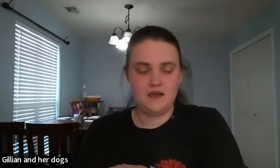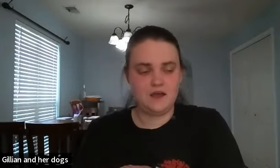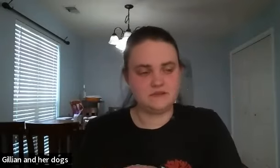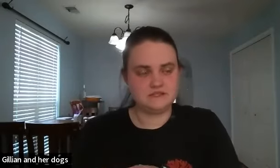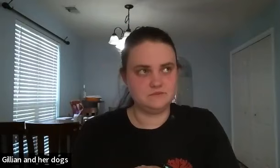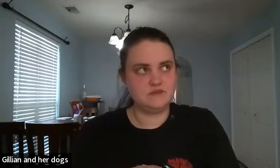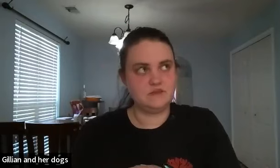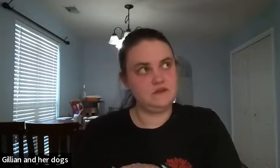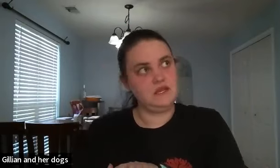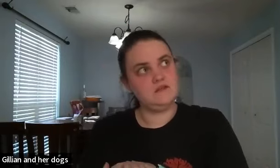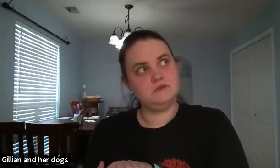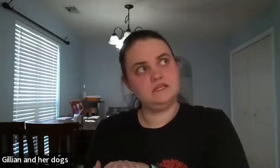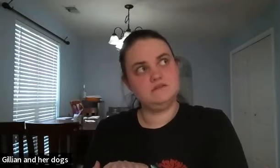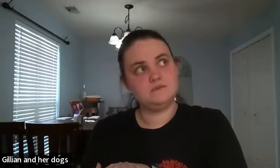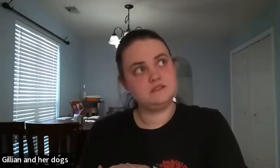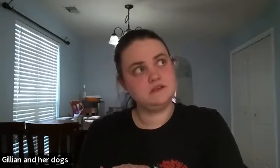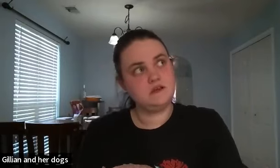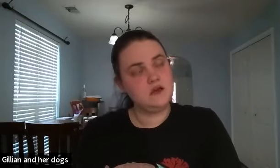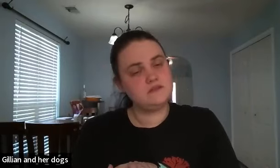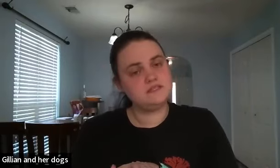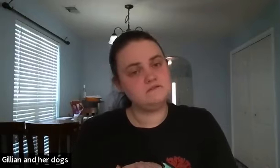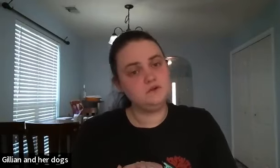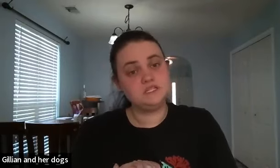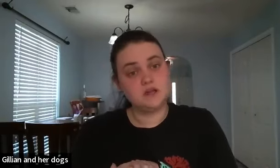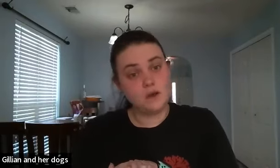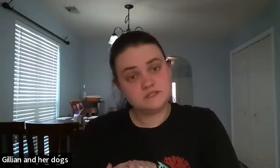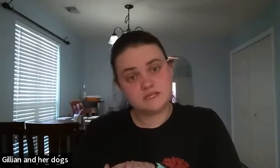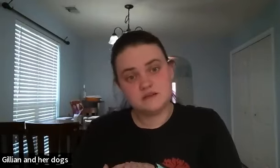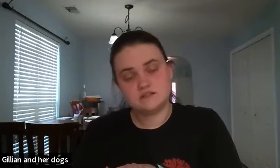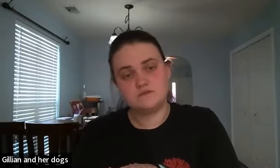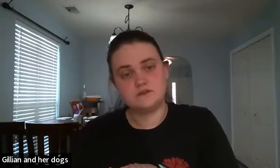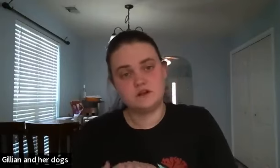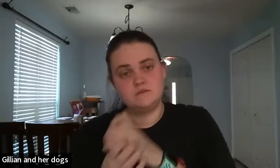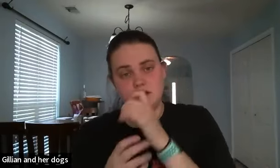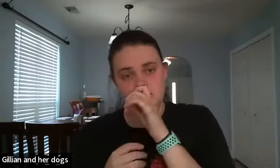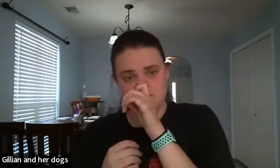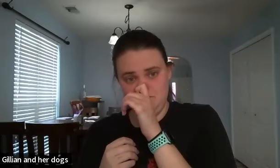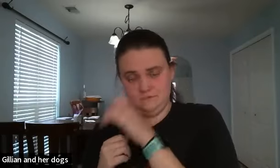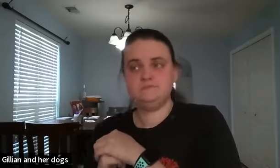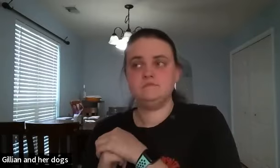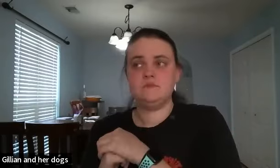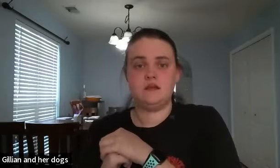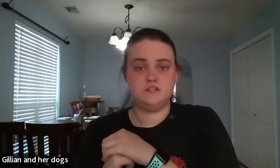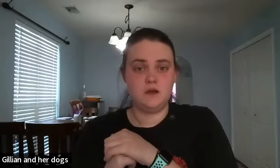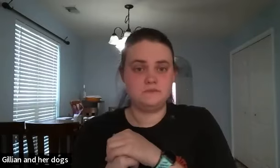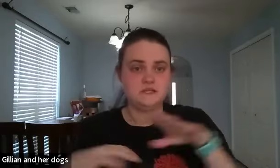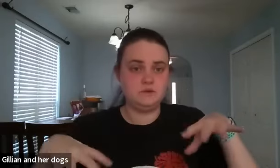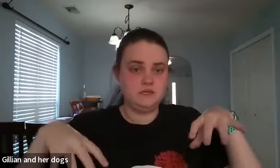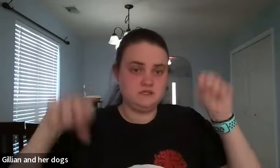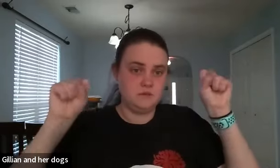Mm-hmm. Let's see. I'm trying to think of any other blended families. Sign for adopted. So if you're talking about adopted, it would be